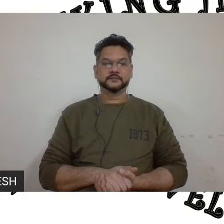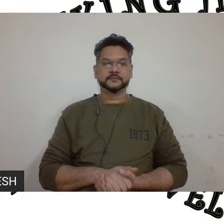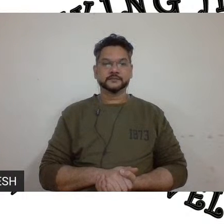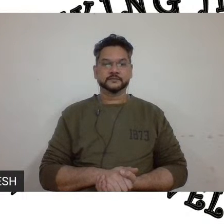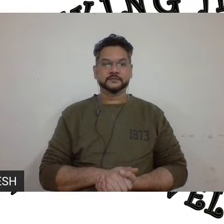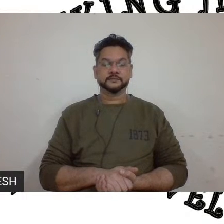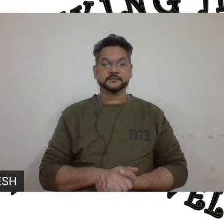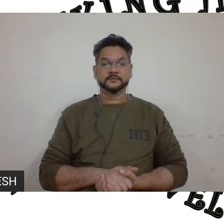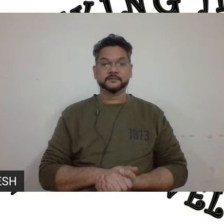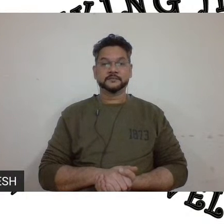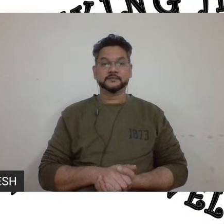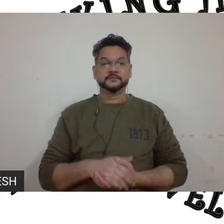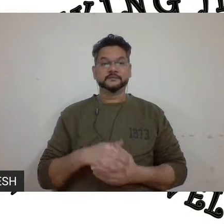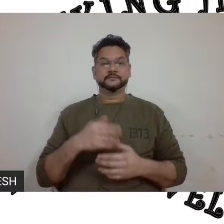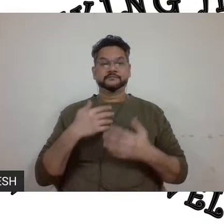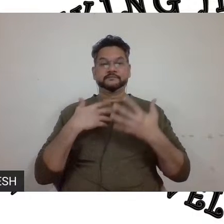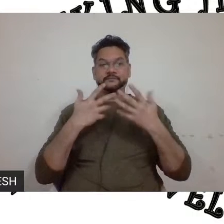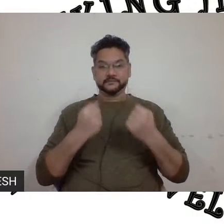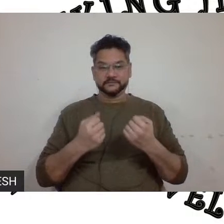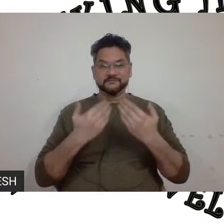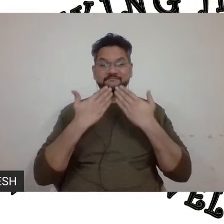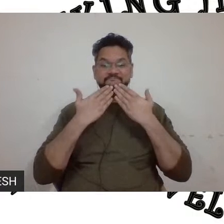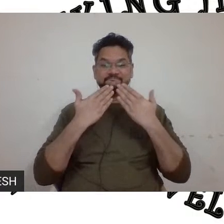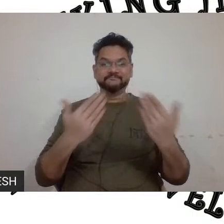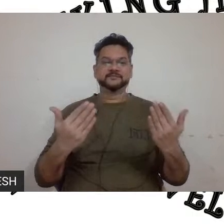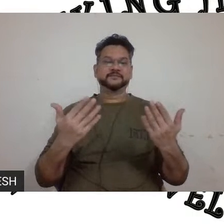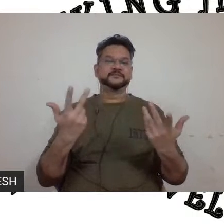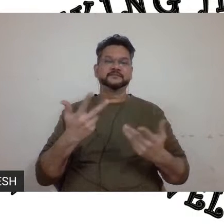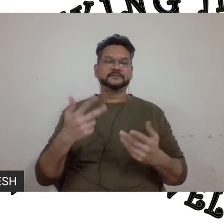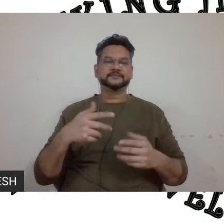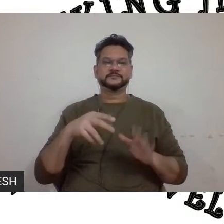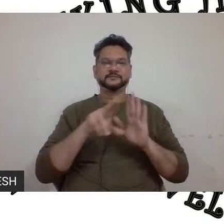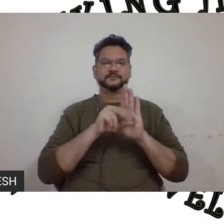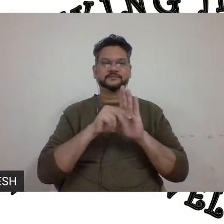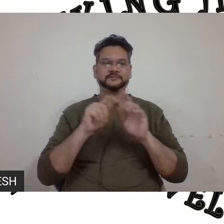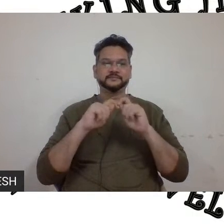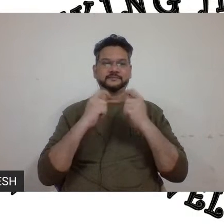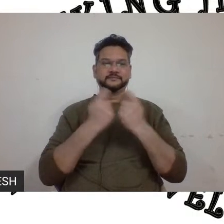I want to extend my thanks to the entire team of Speaking